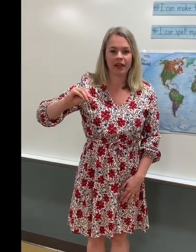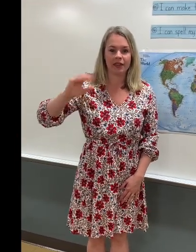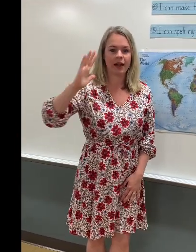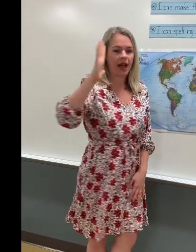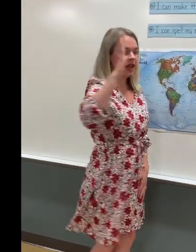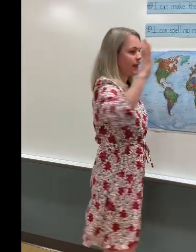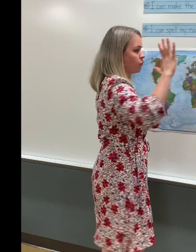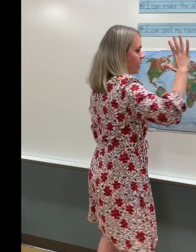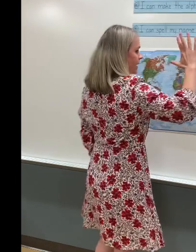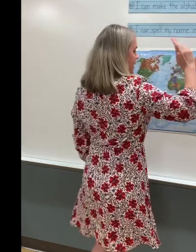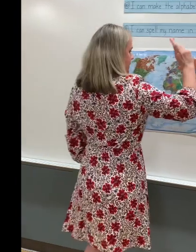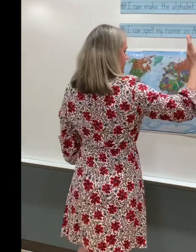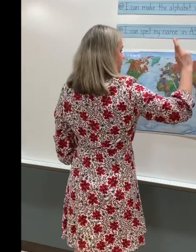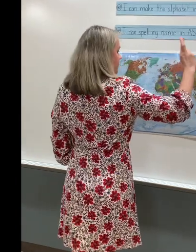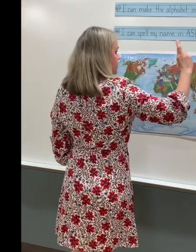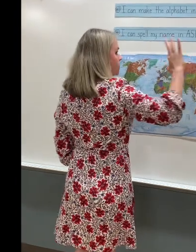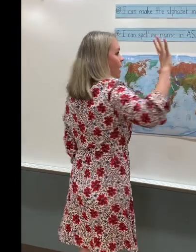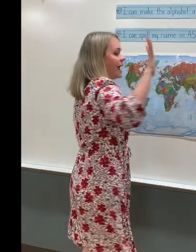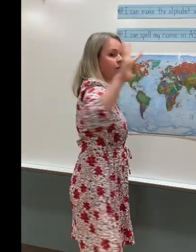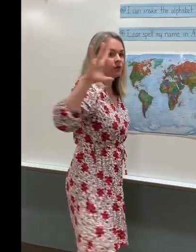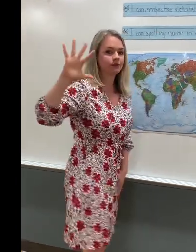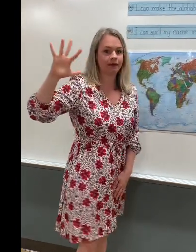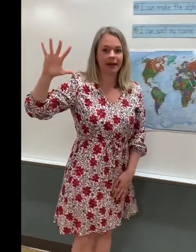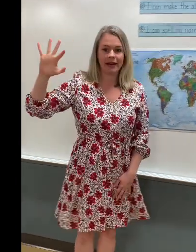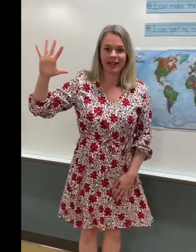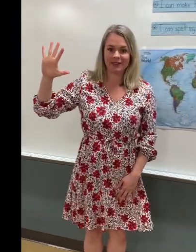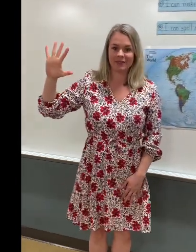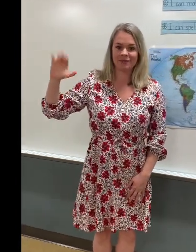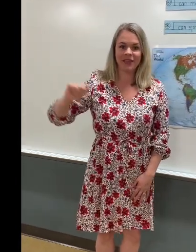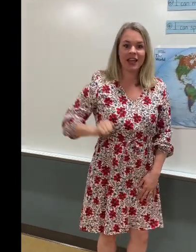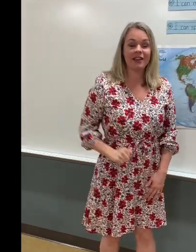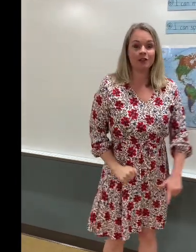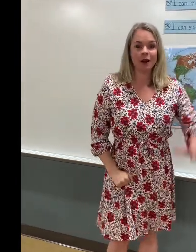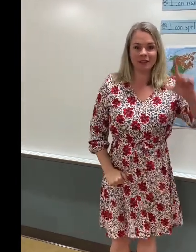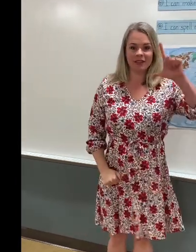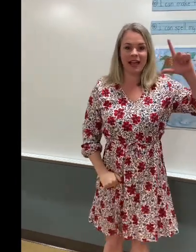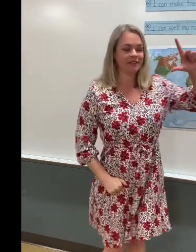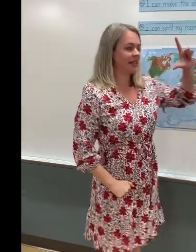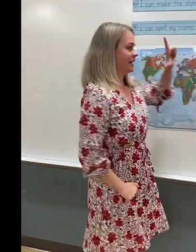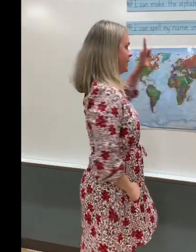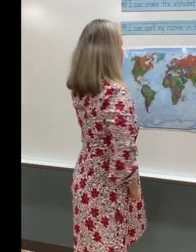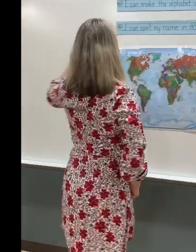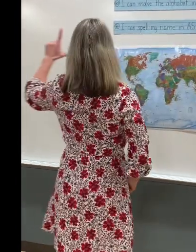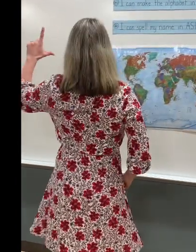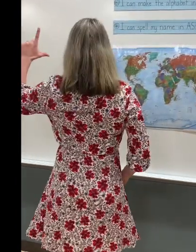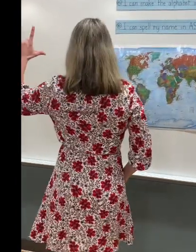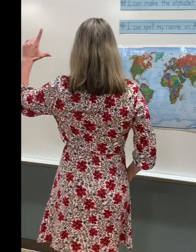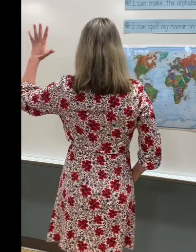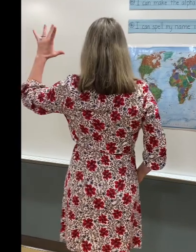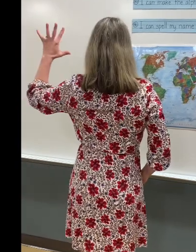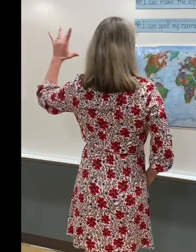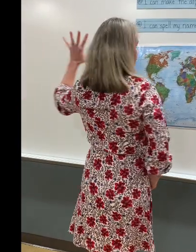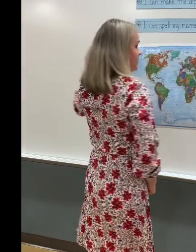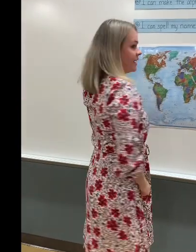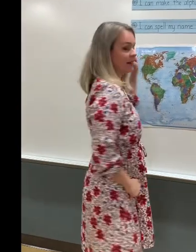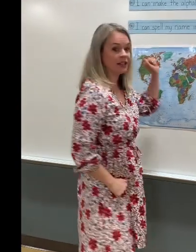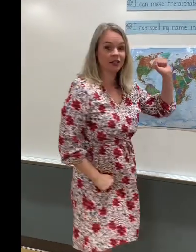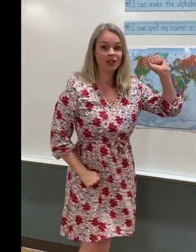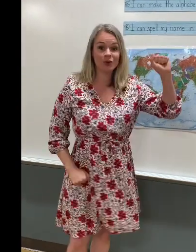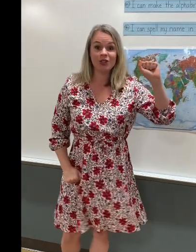And I am right-handed, so I use my right hand. If you are left-handed, you write with your left hand, you can use